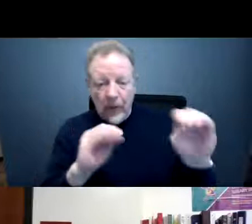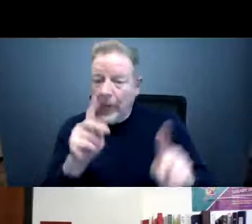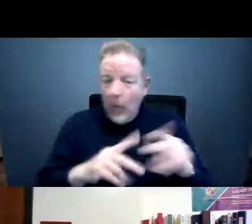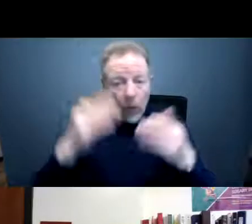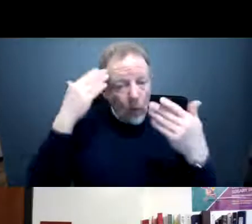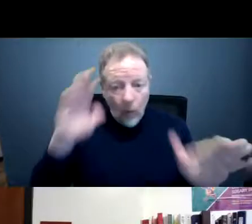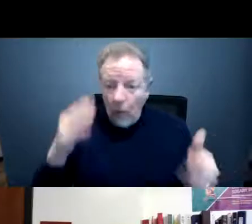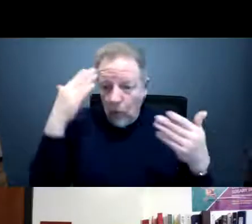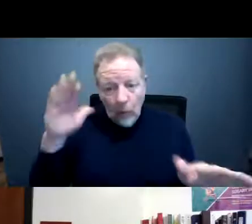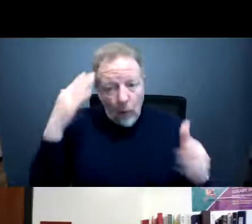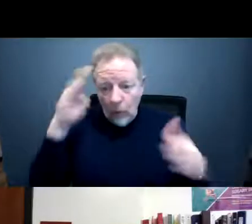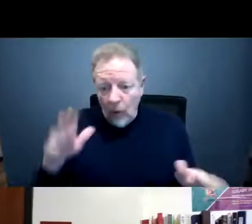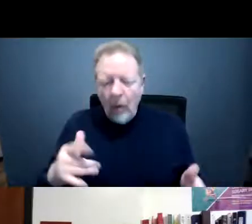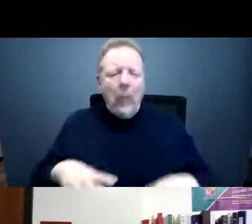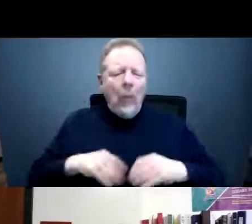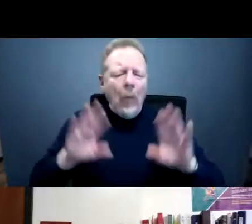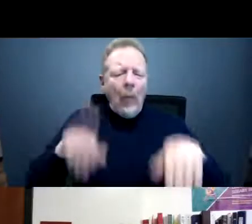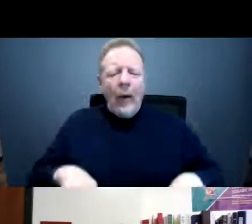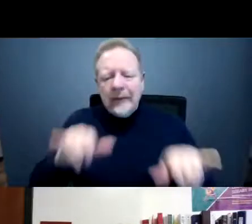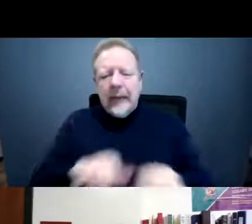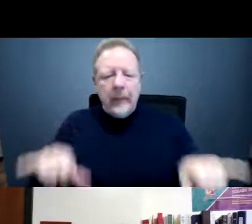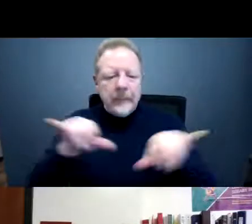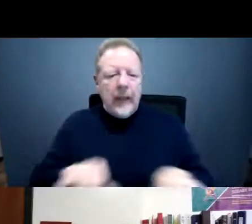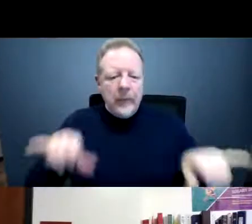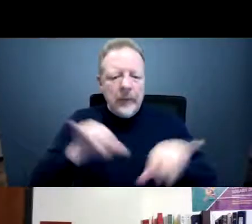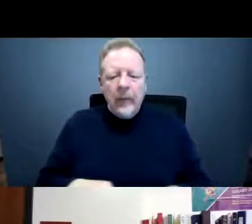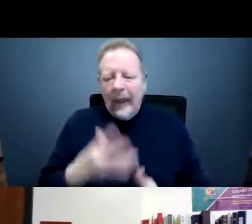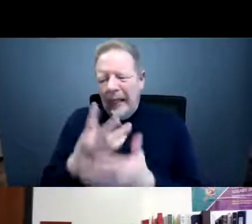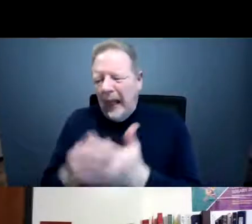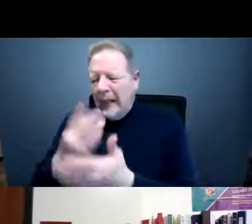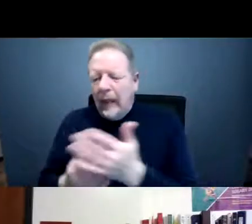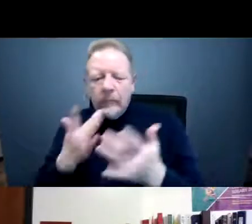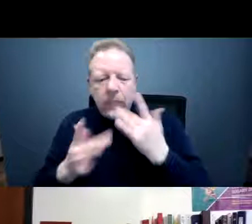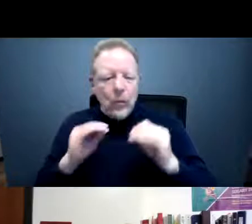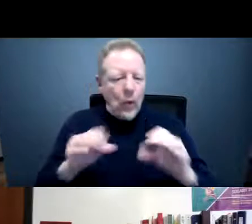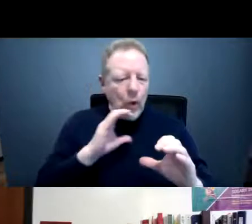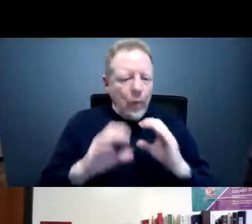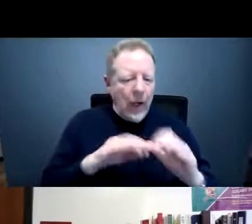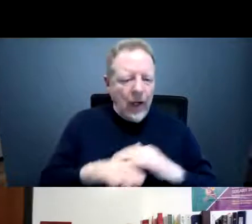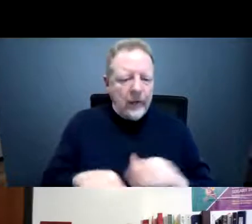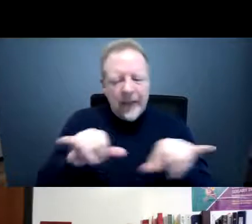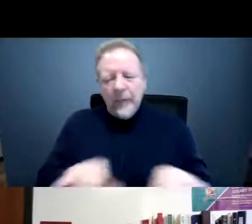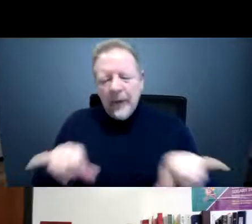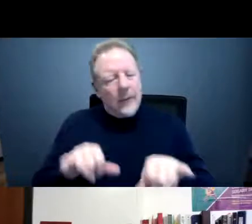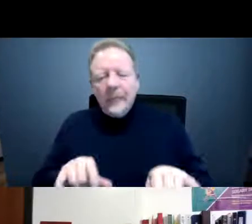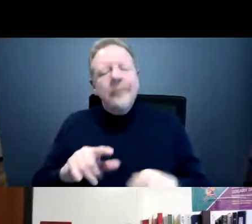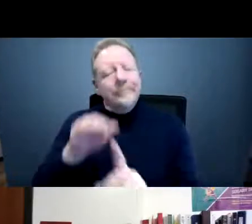accepting that it's okay to, you know, to have lack of communication. So educate about effective